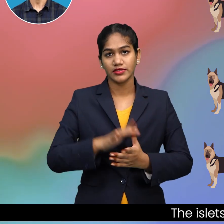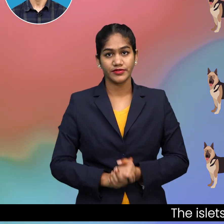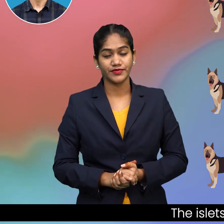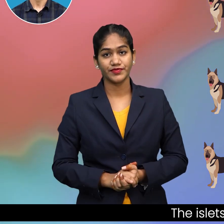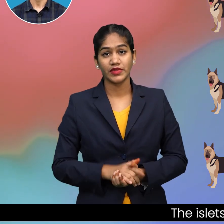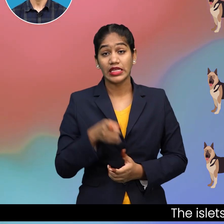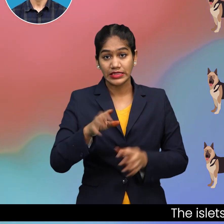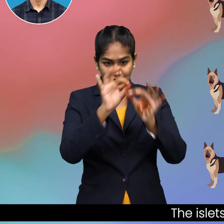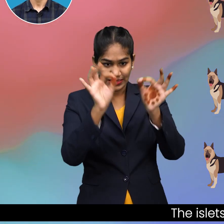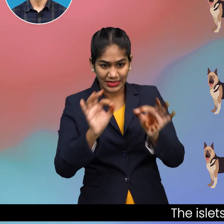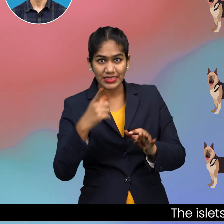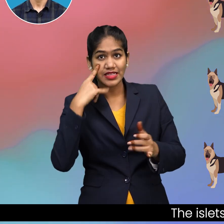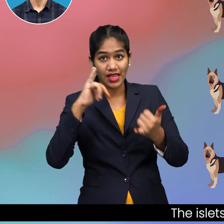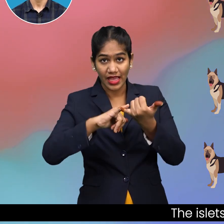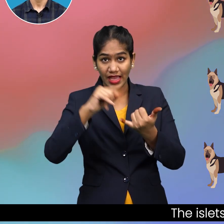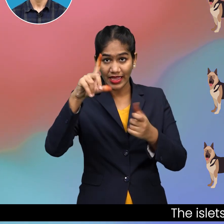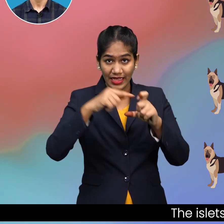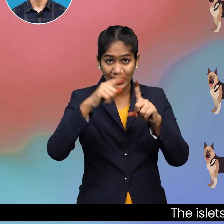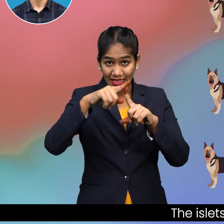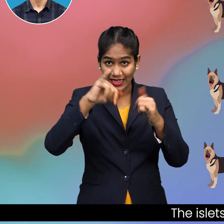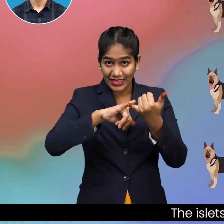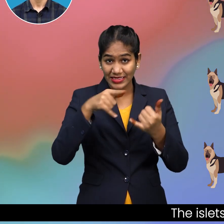The islets of Langerhans